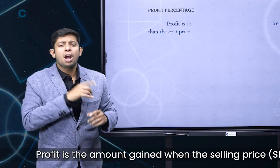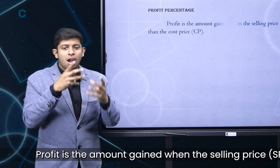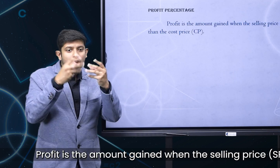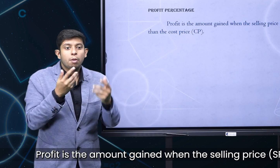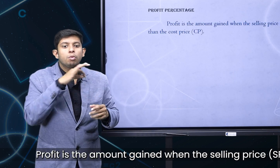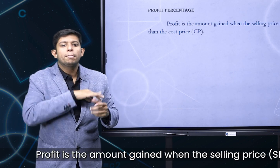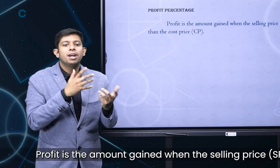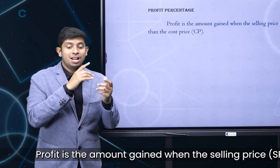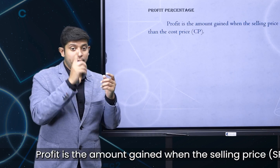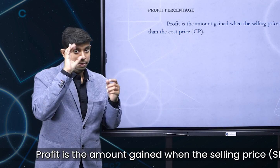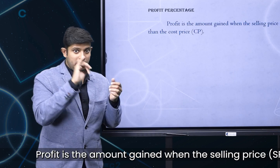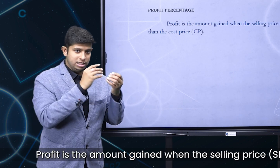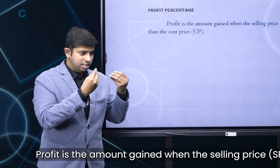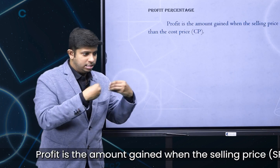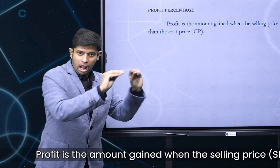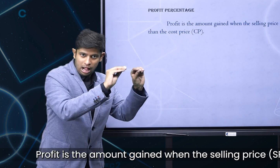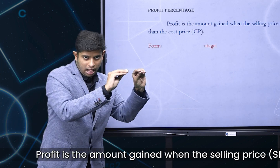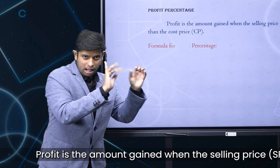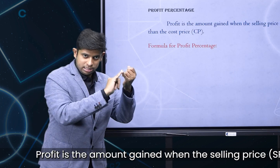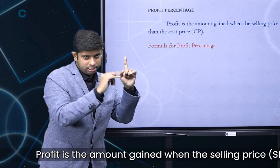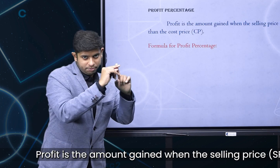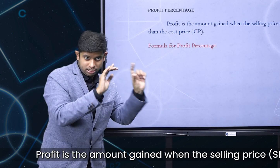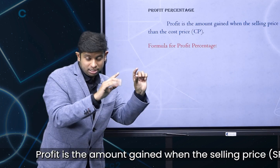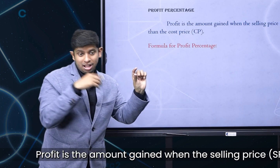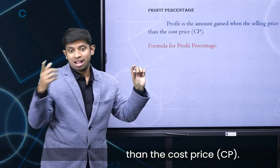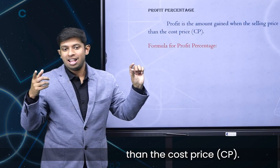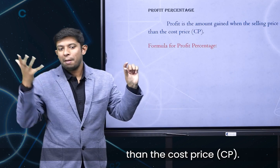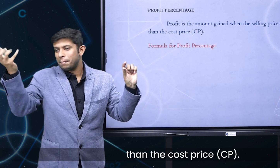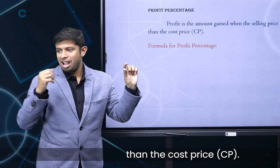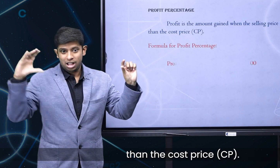Profit is the amount gained when the selling price is higher than the cost price.